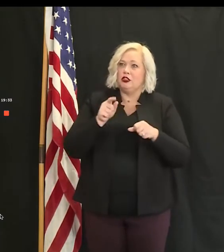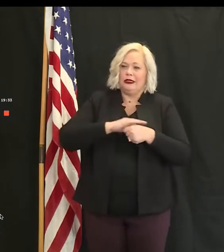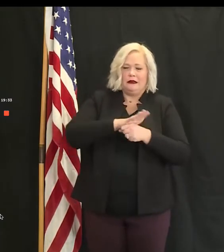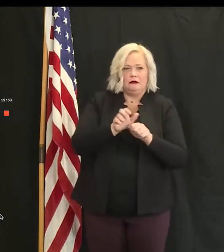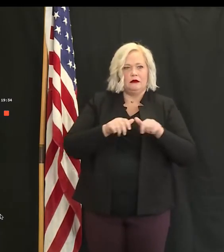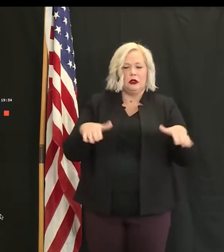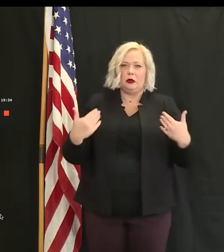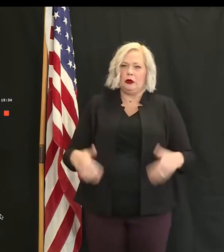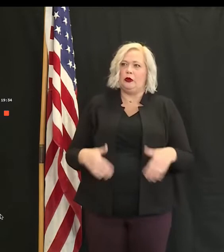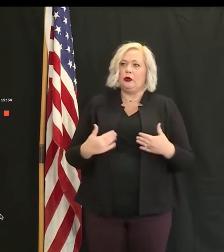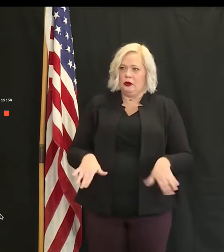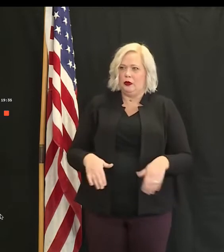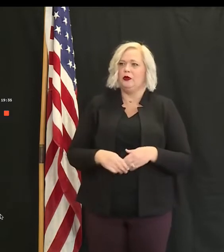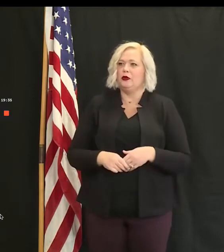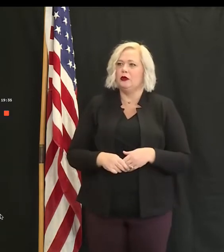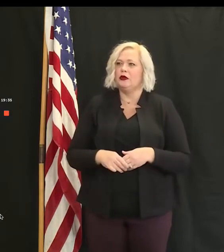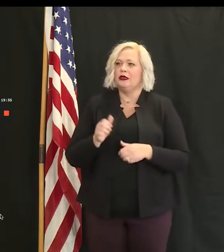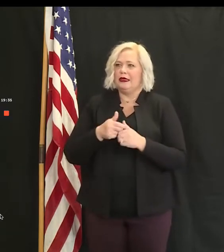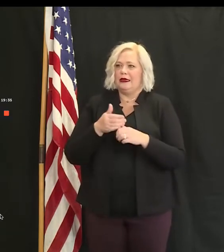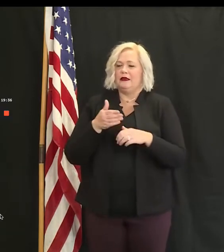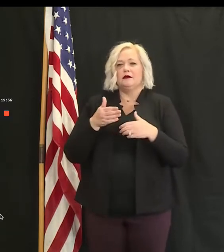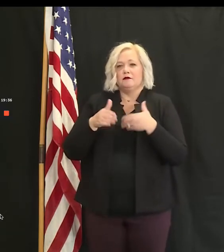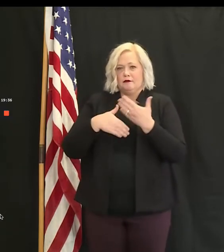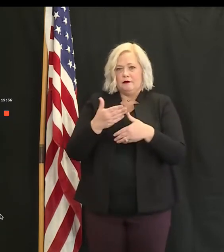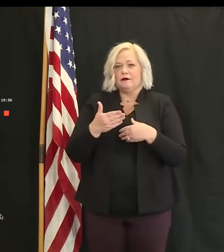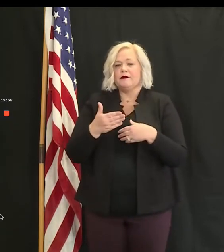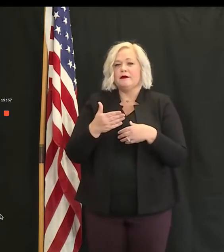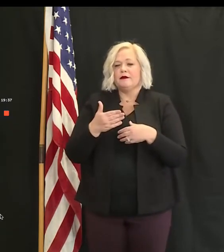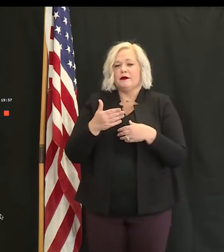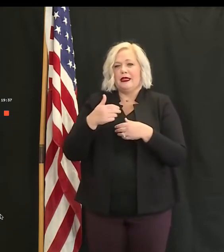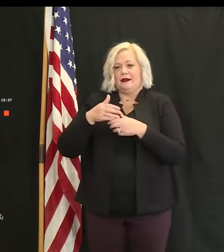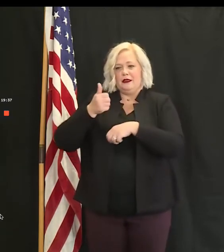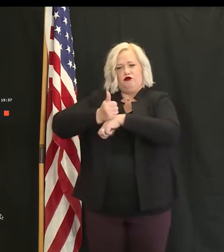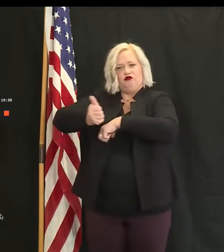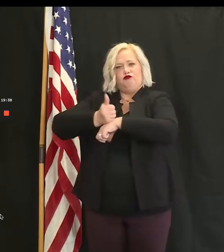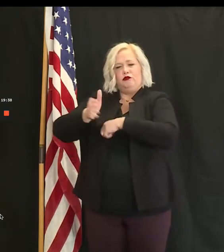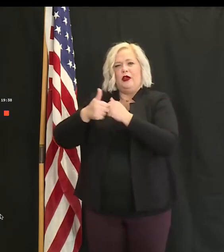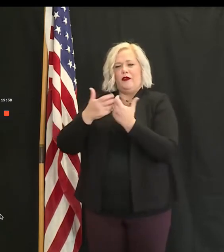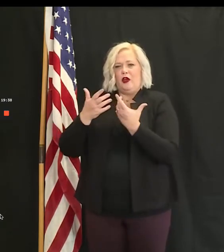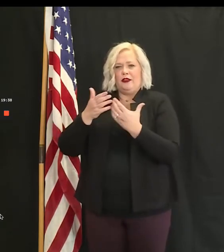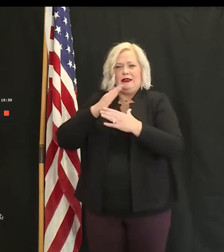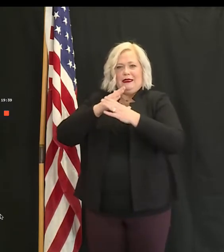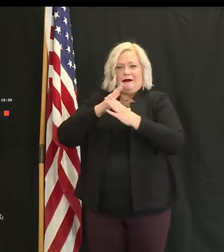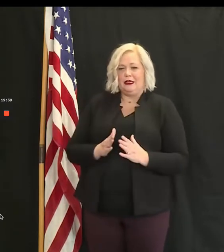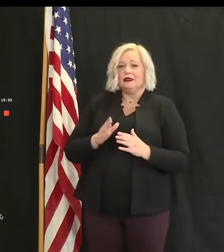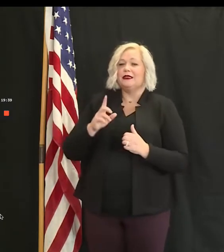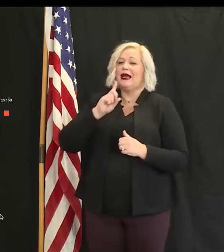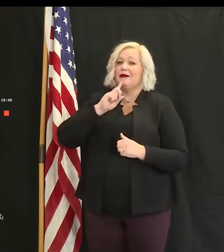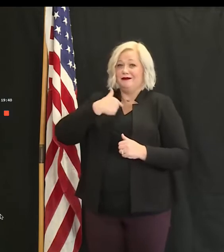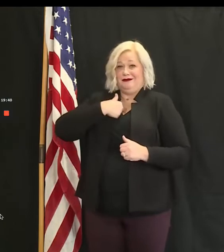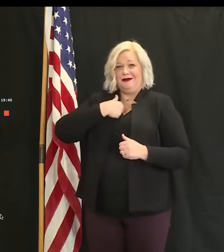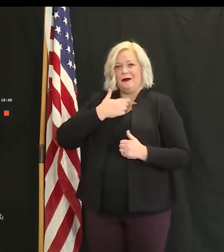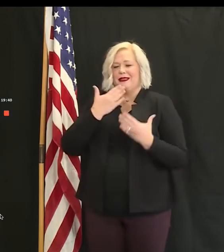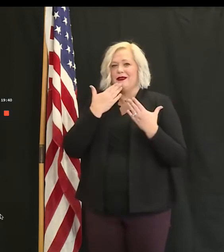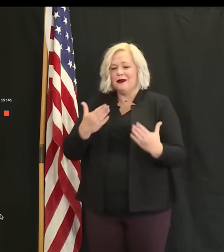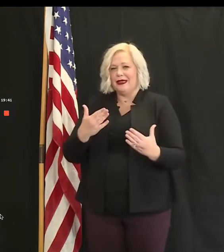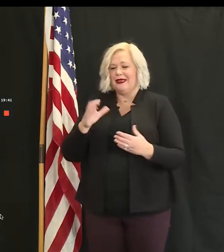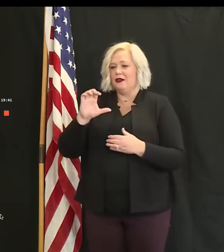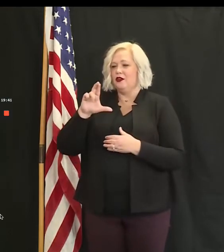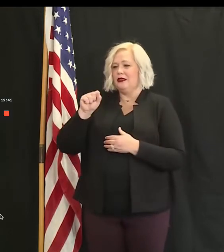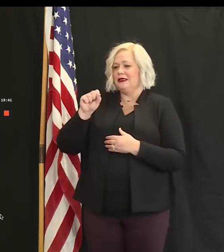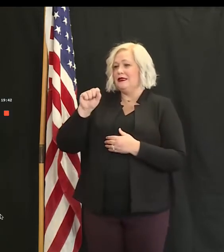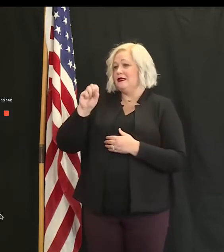pandemic, and the ensuing processing and arraignment of the defendants. I want to personally thank Genesee County Sheriff Chris Swanson